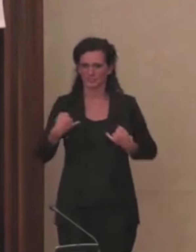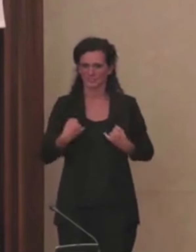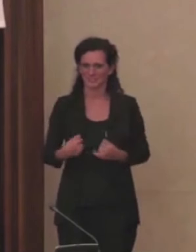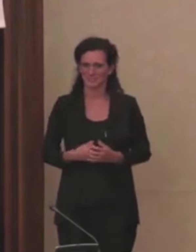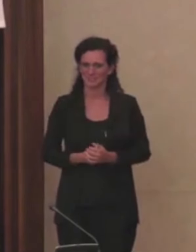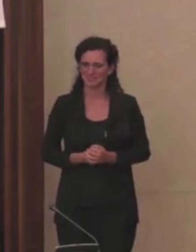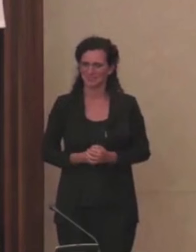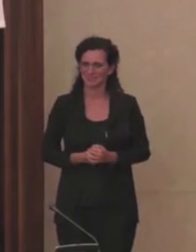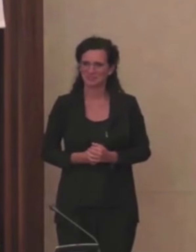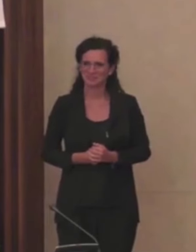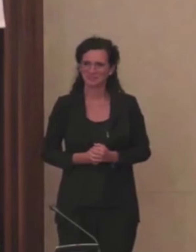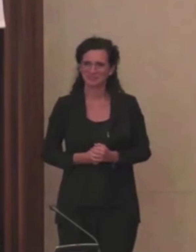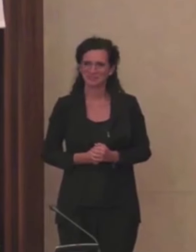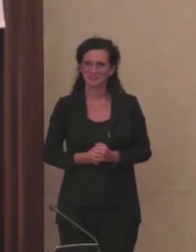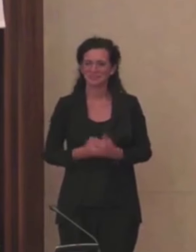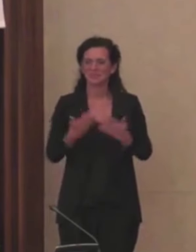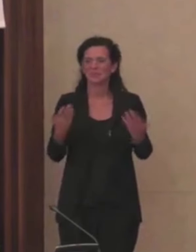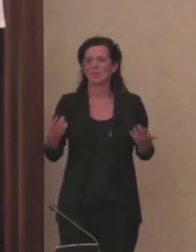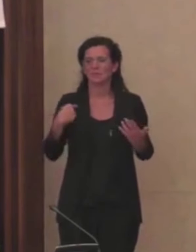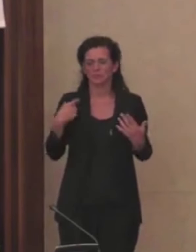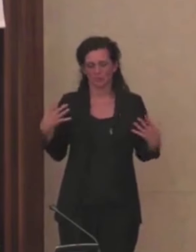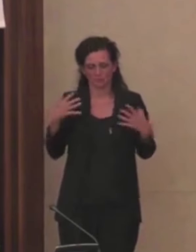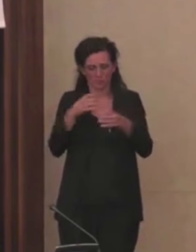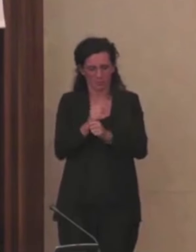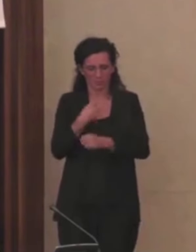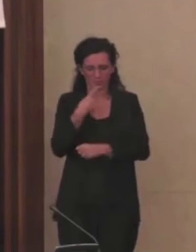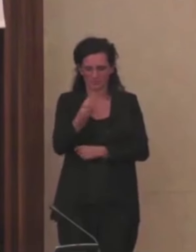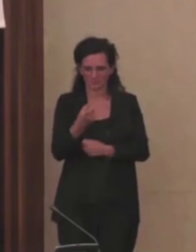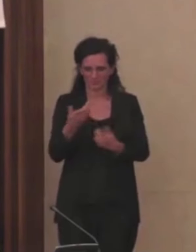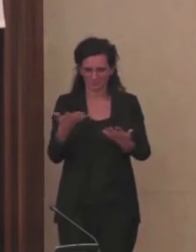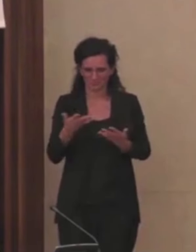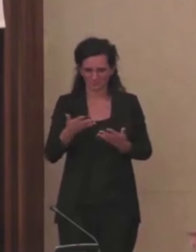example. So, to conclude,